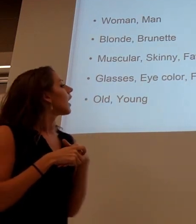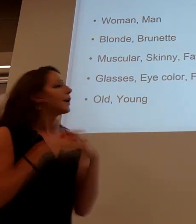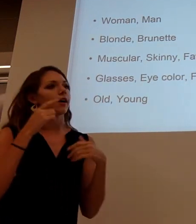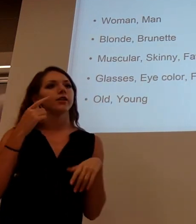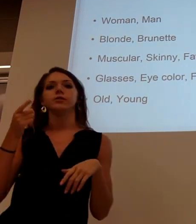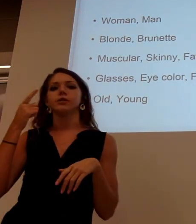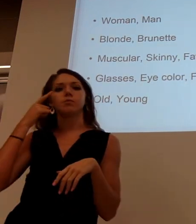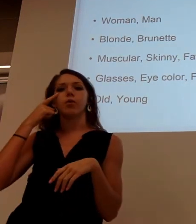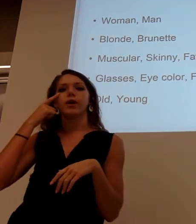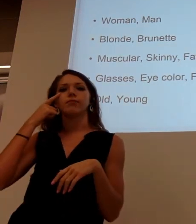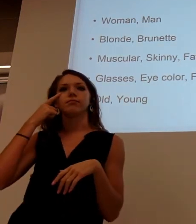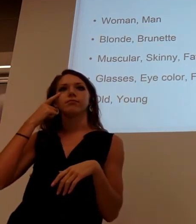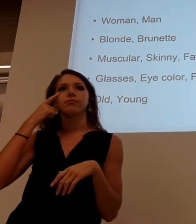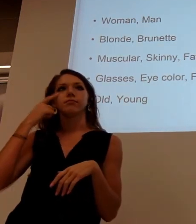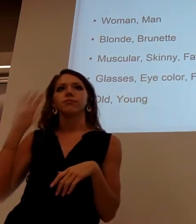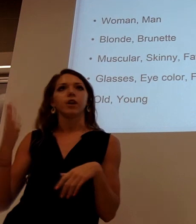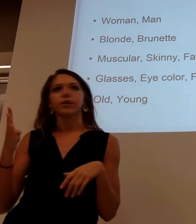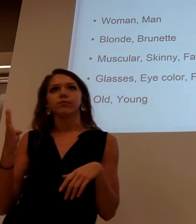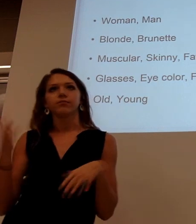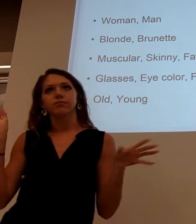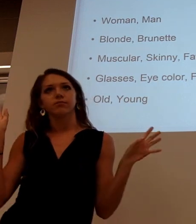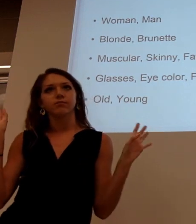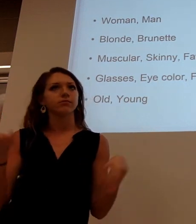Eye color is just point color.